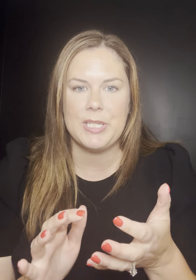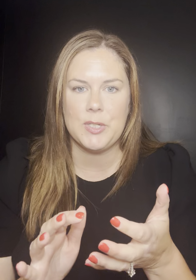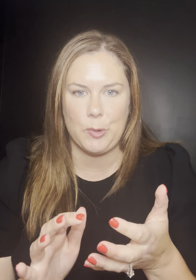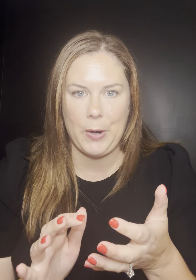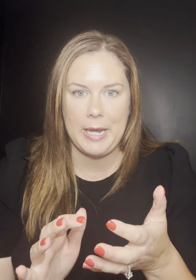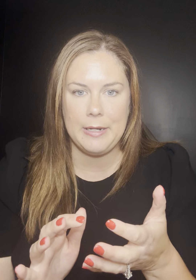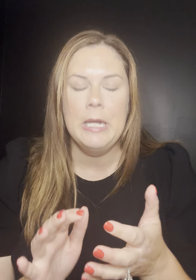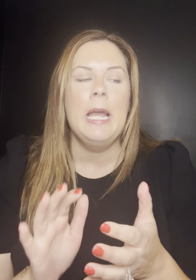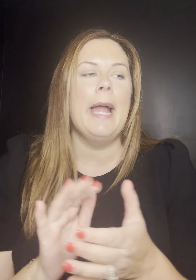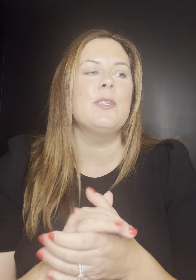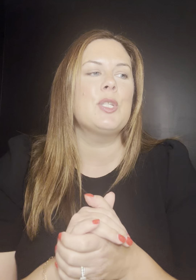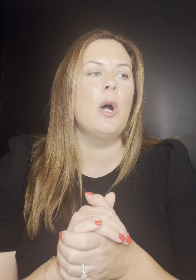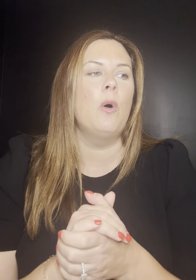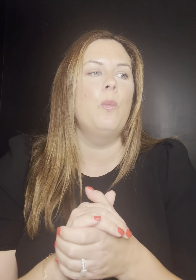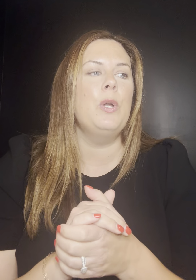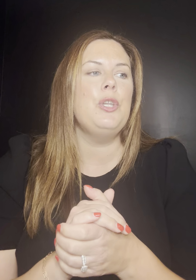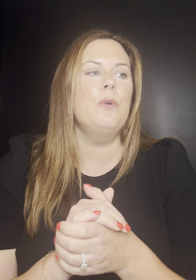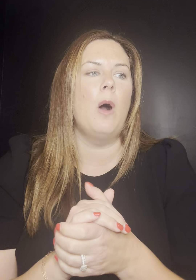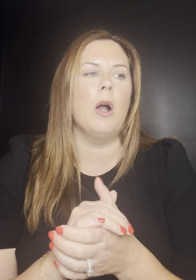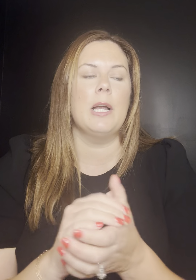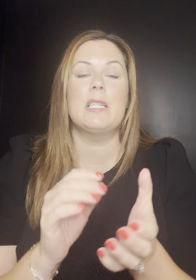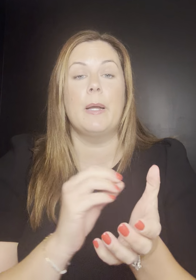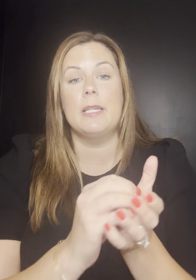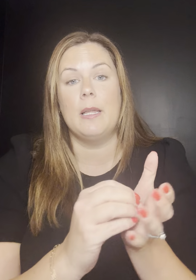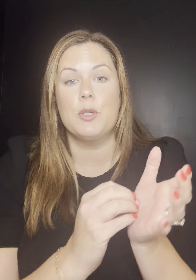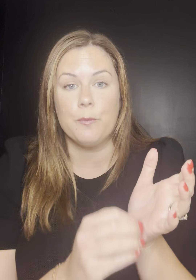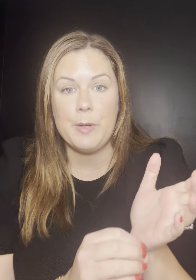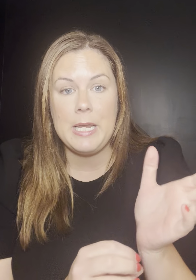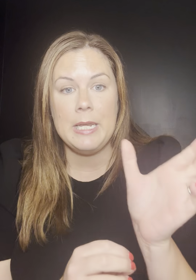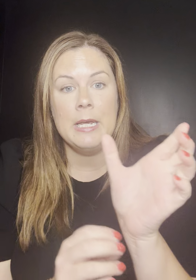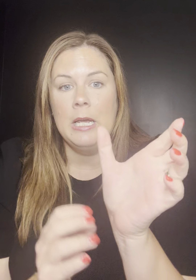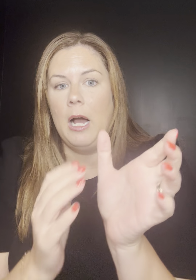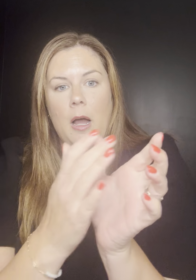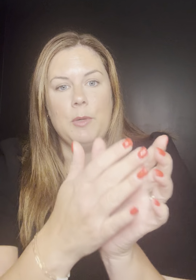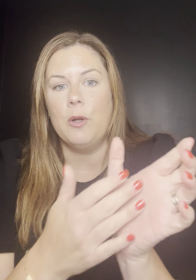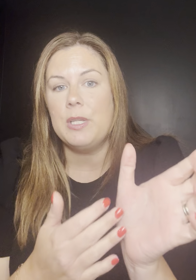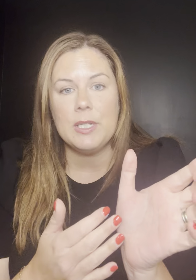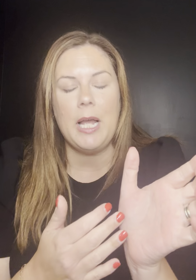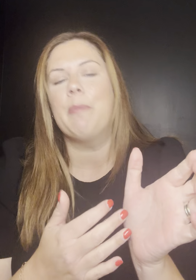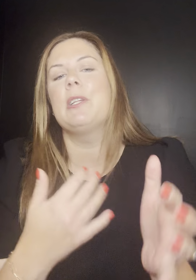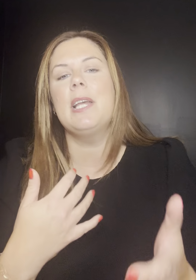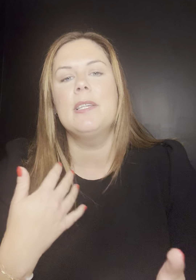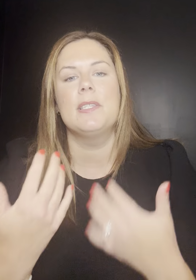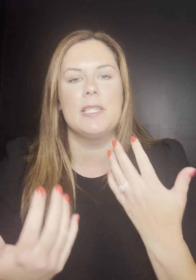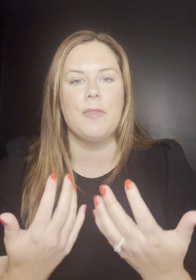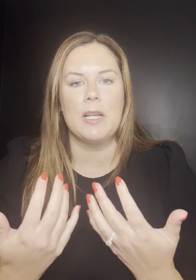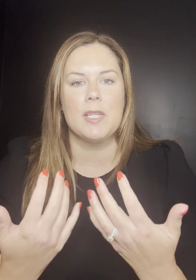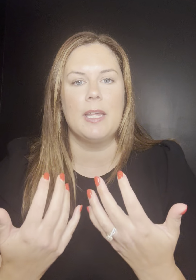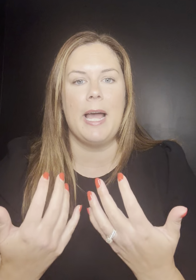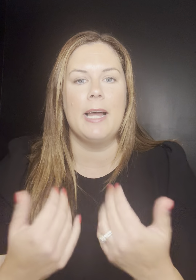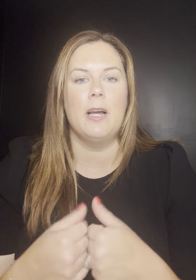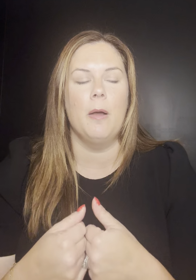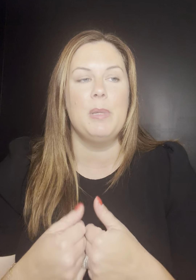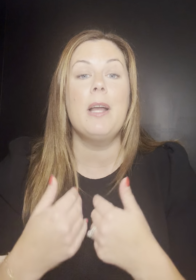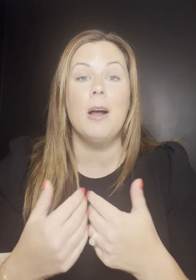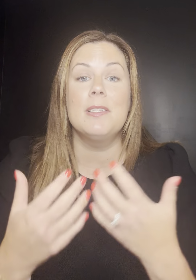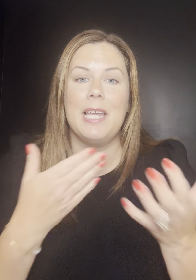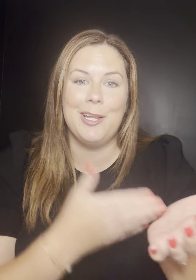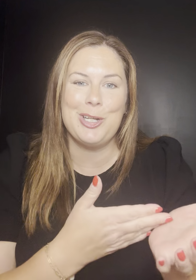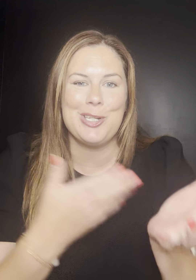6th grade. And so when you are expecting them to read, these elaborate sentences and things like that, because English is